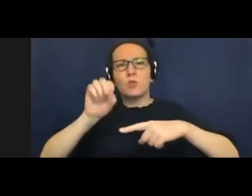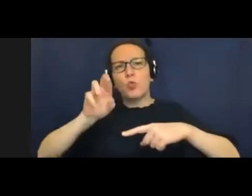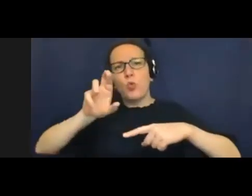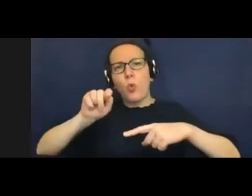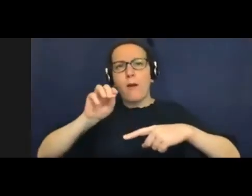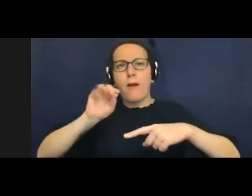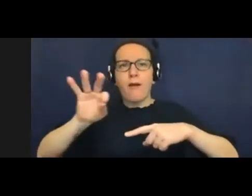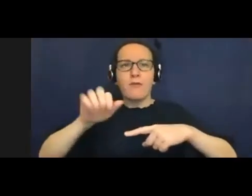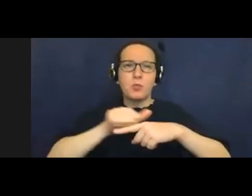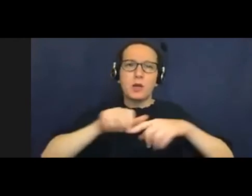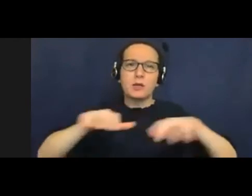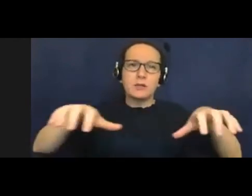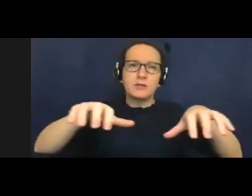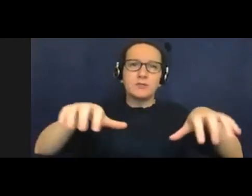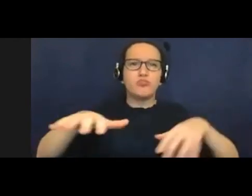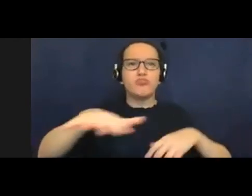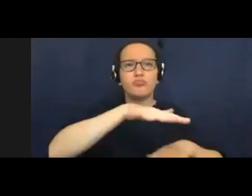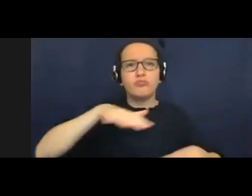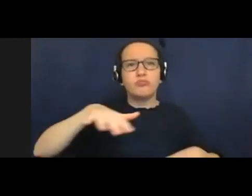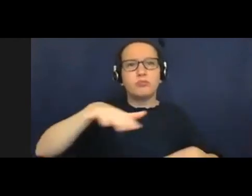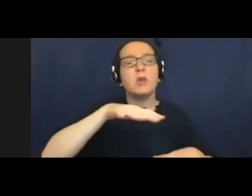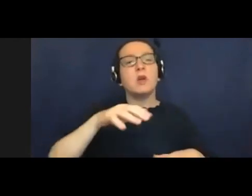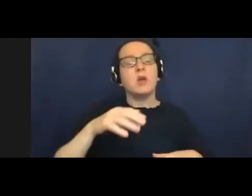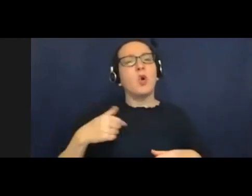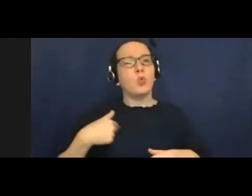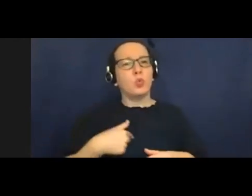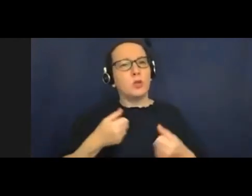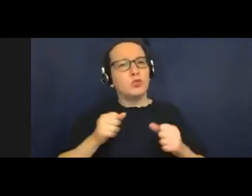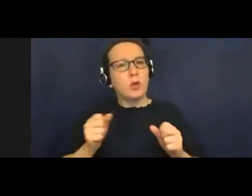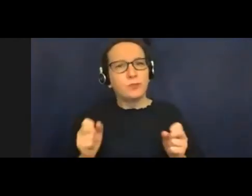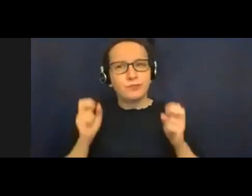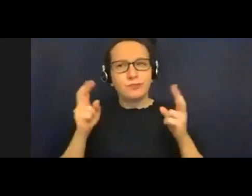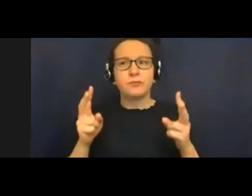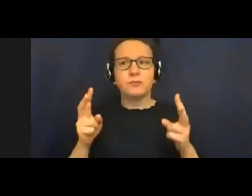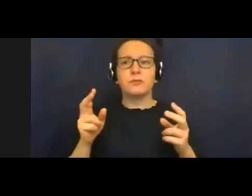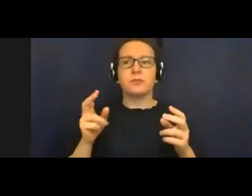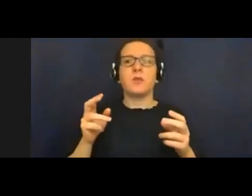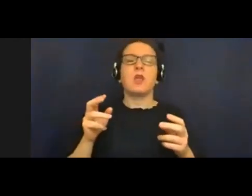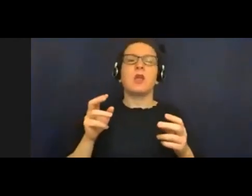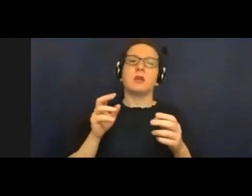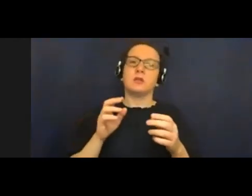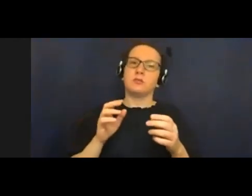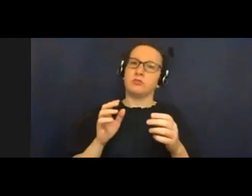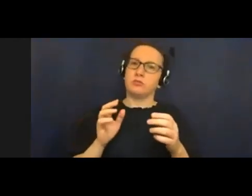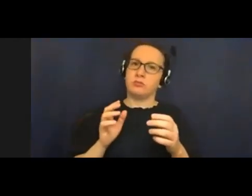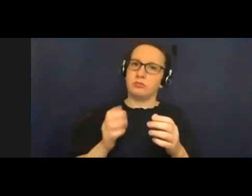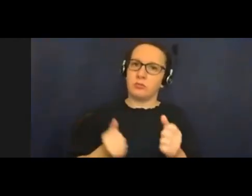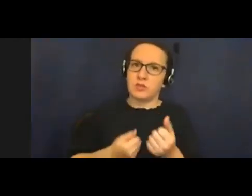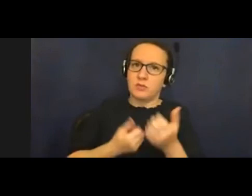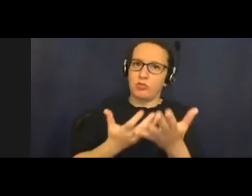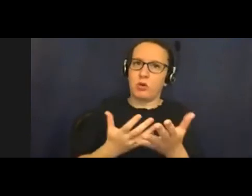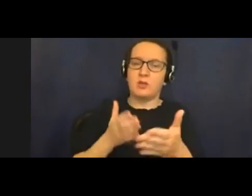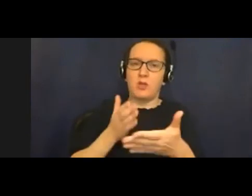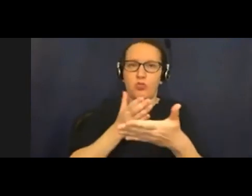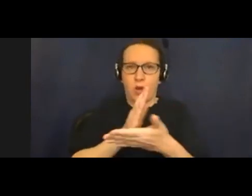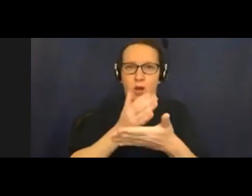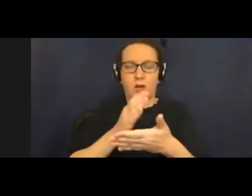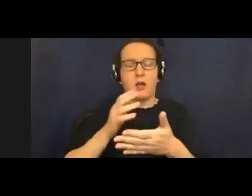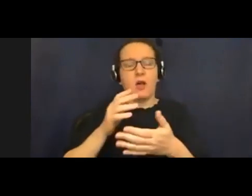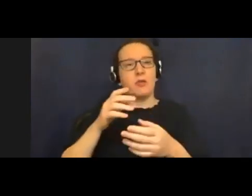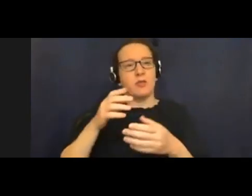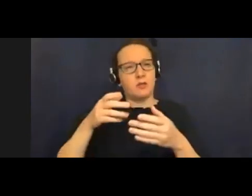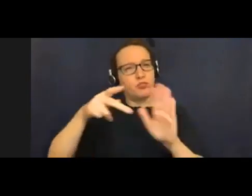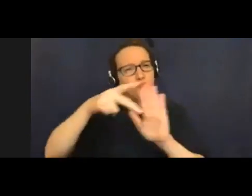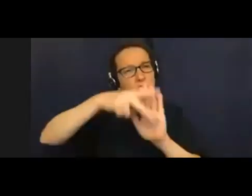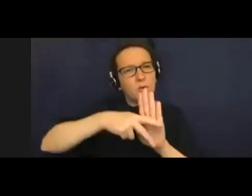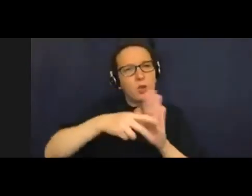to express the right for, let's say, based on the principle of universal suffrage, to